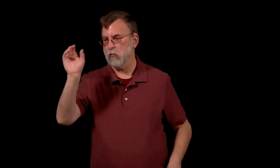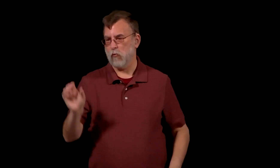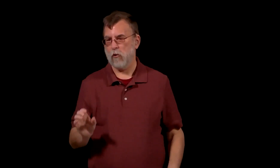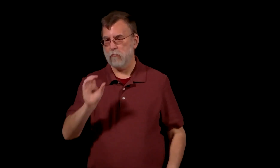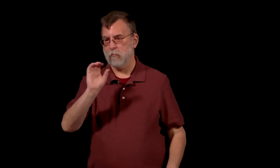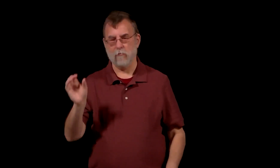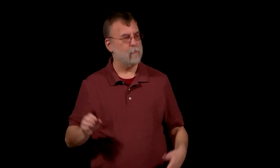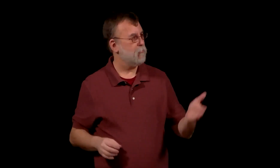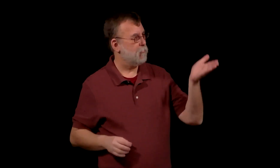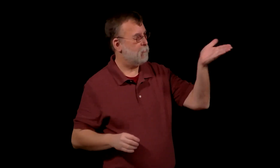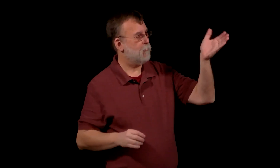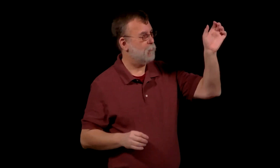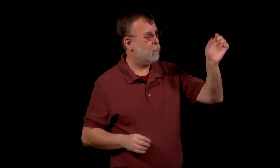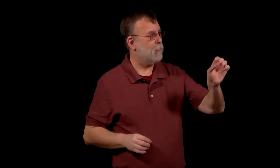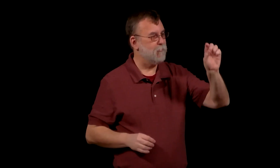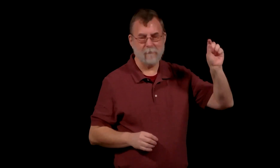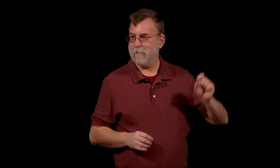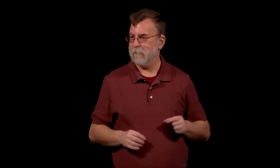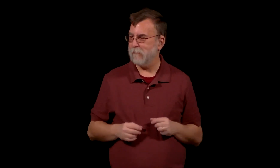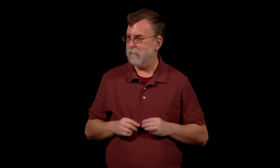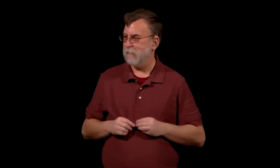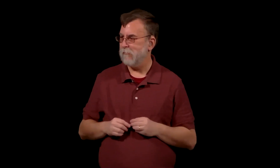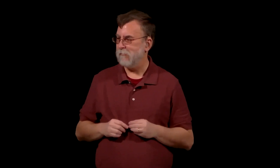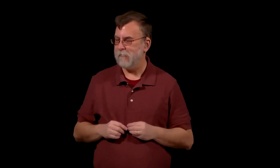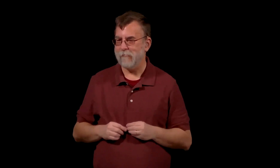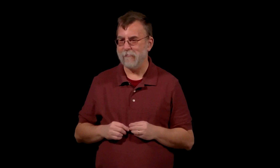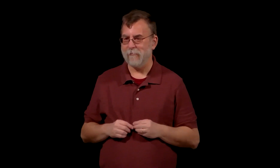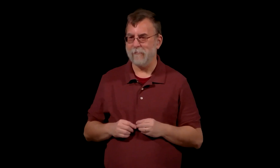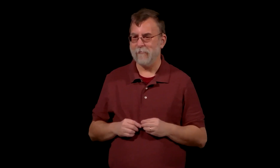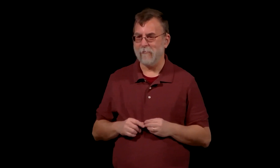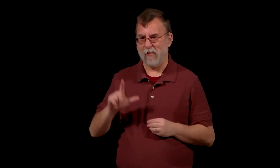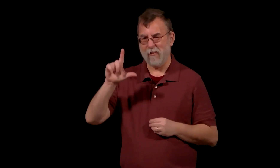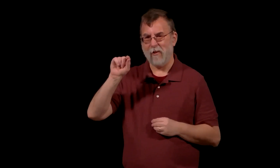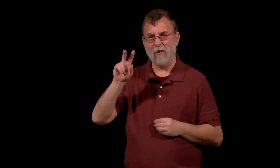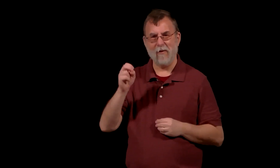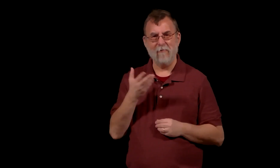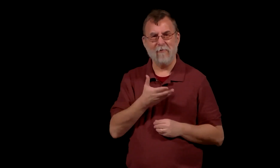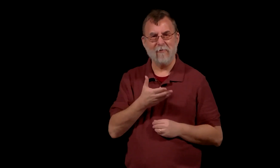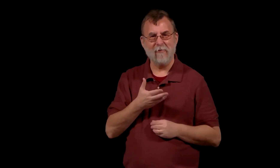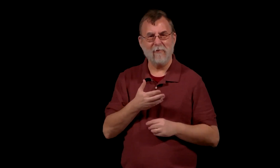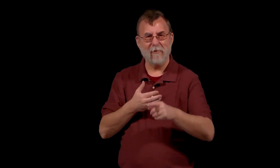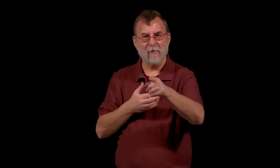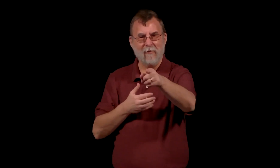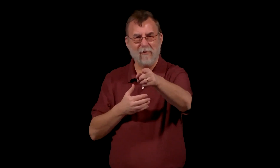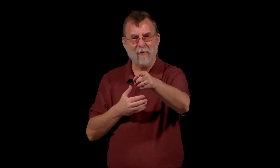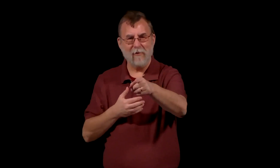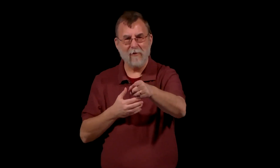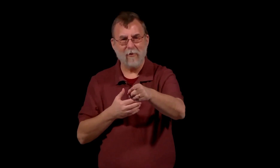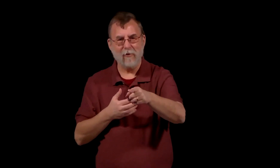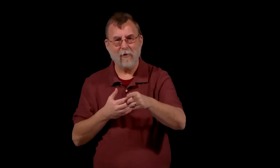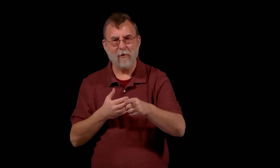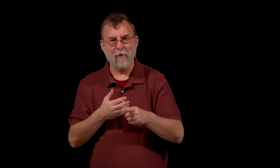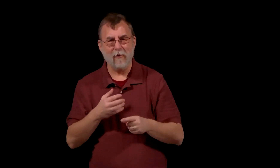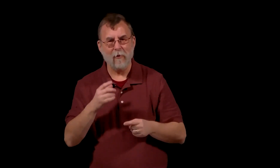It's not a diamond. Truly, it's a cross, like that cross in the heart. And that is love.